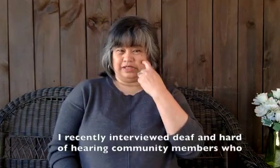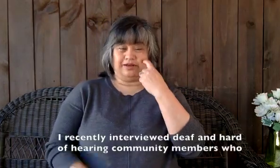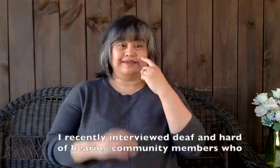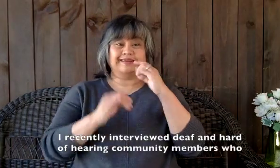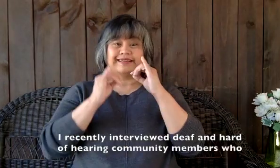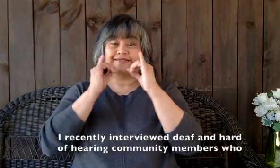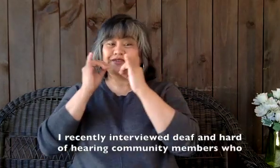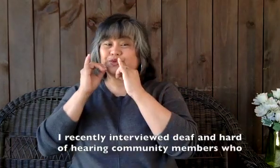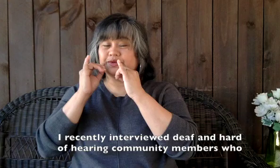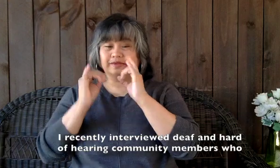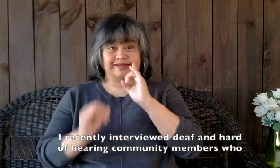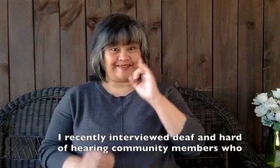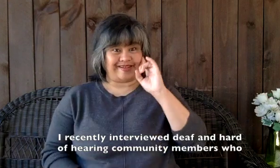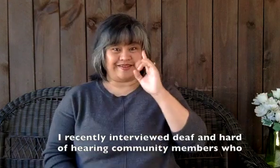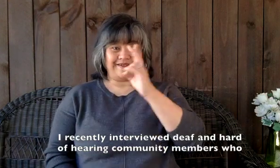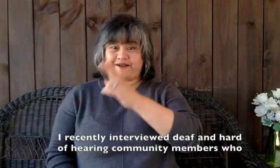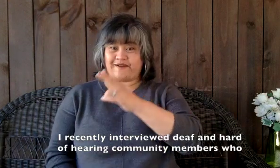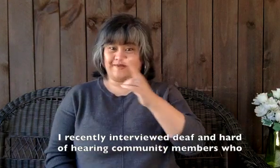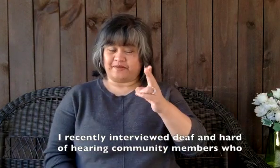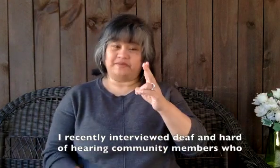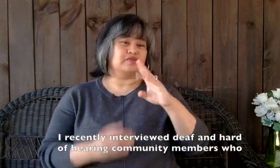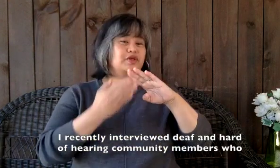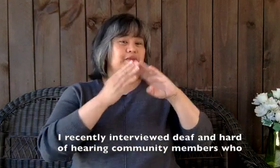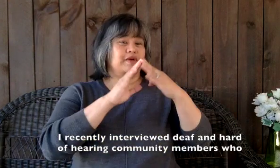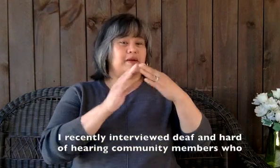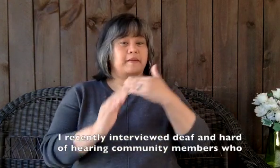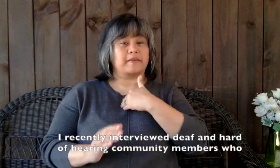I recently interviewed the deaf and hard of hearing community members